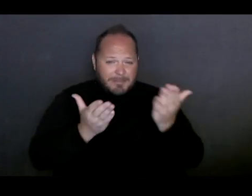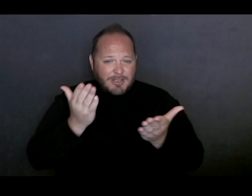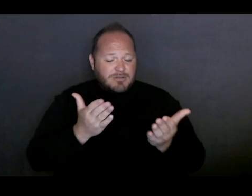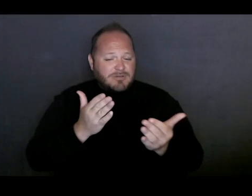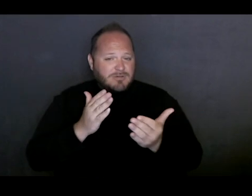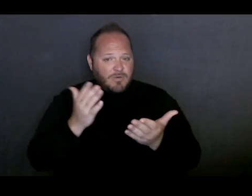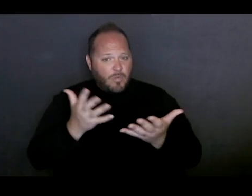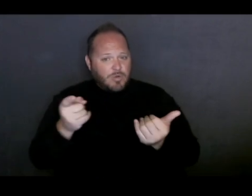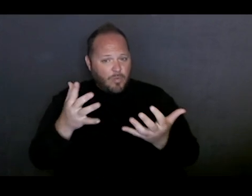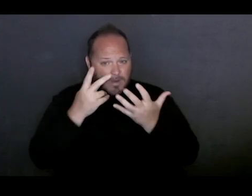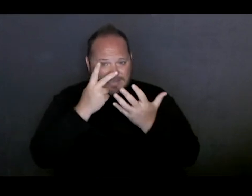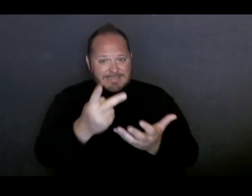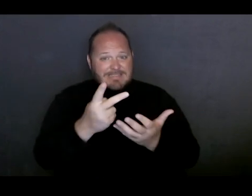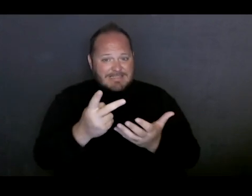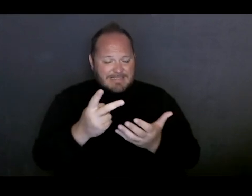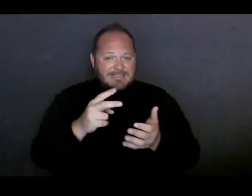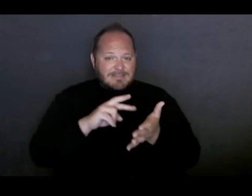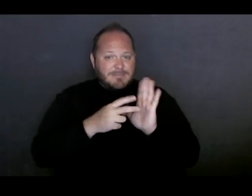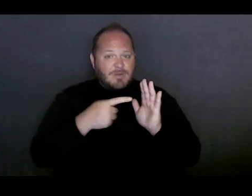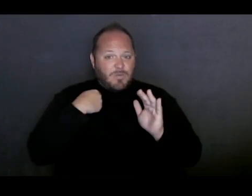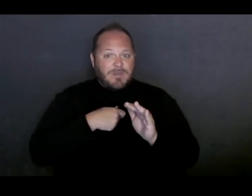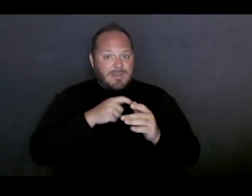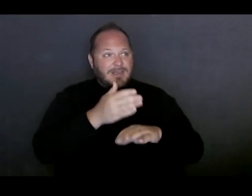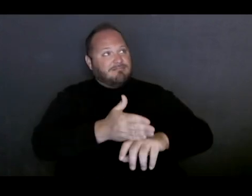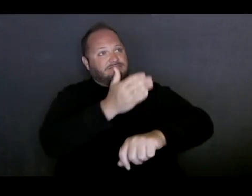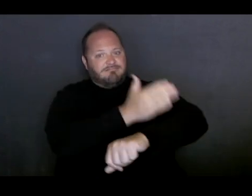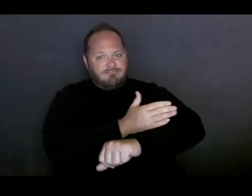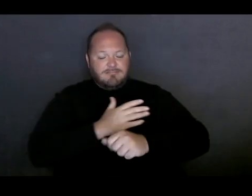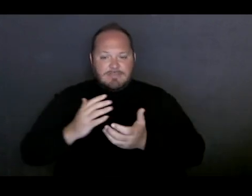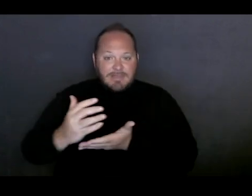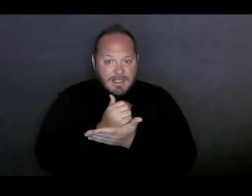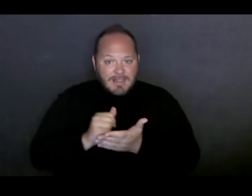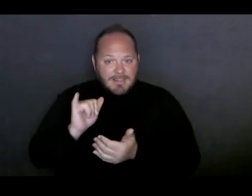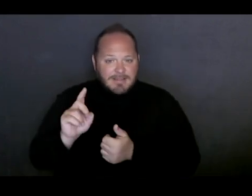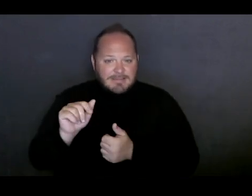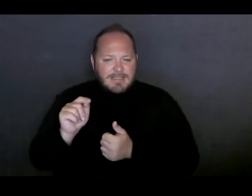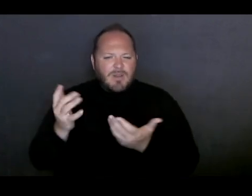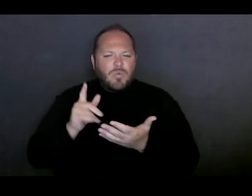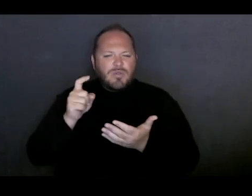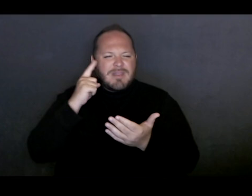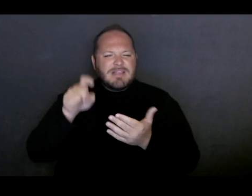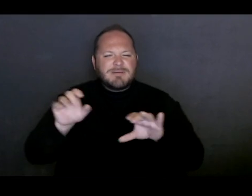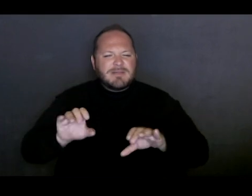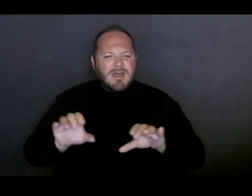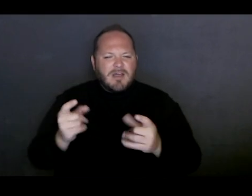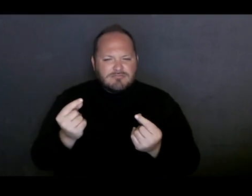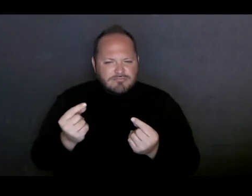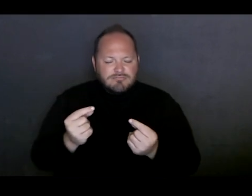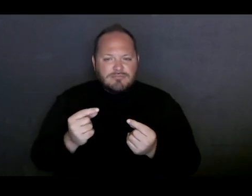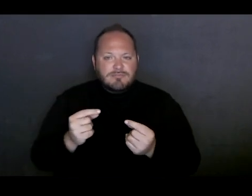change that so that we can collect that data? What do you think needs to be done so that we don't find ourselves in